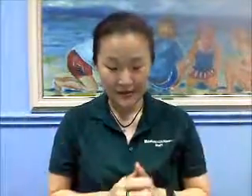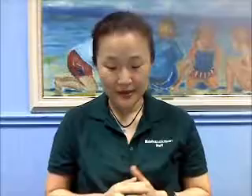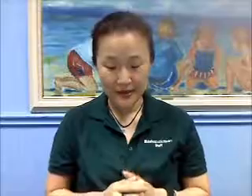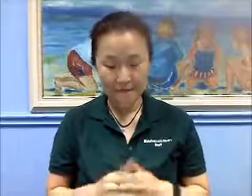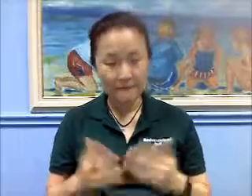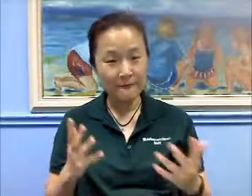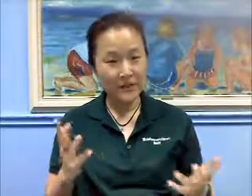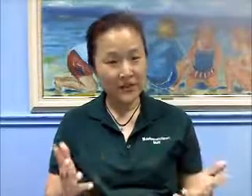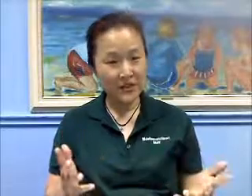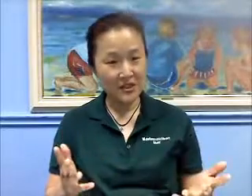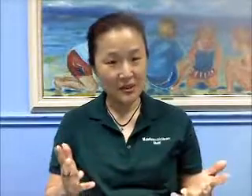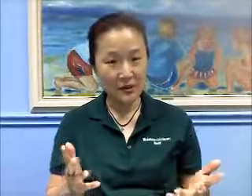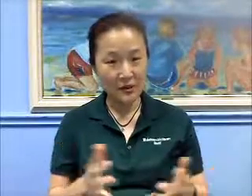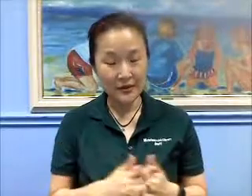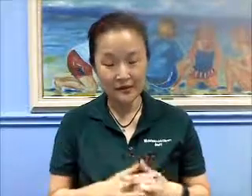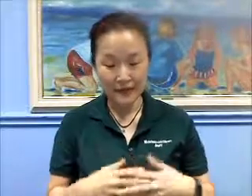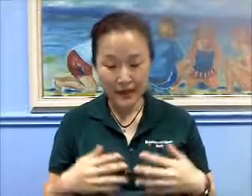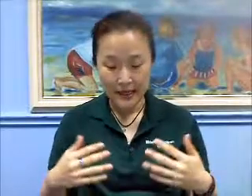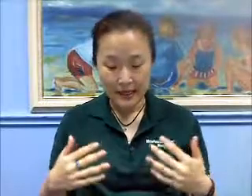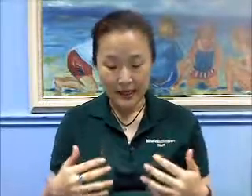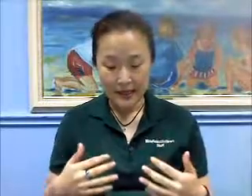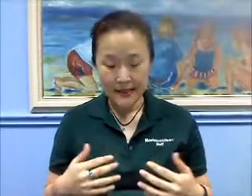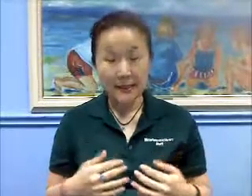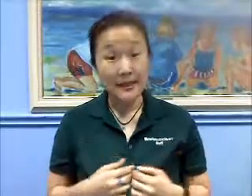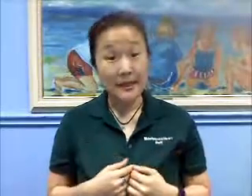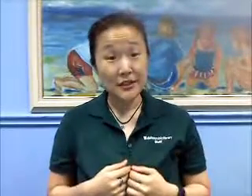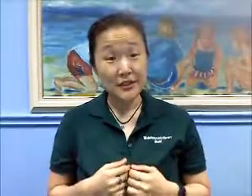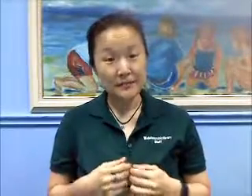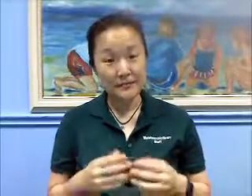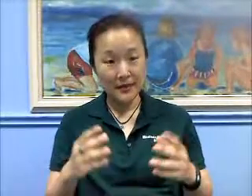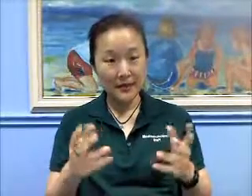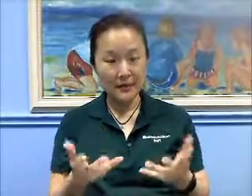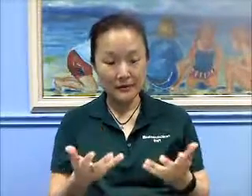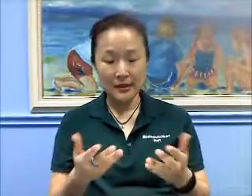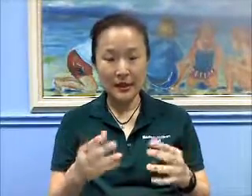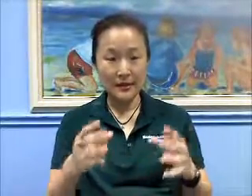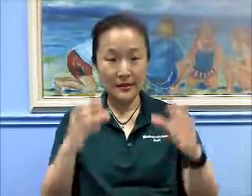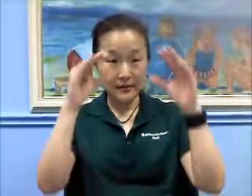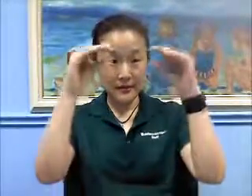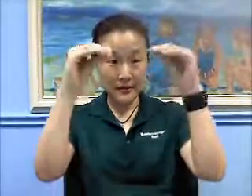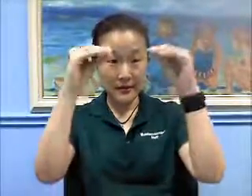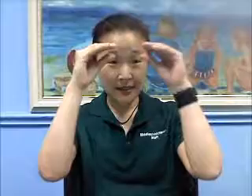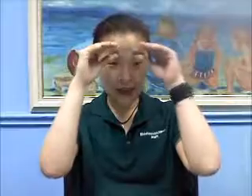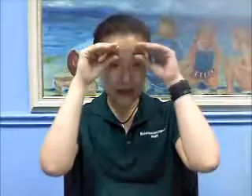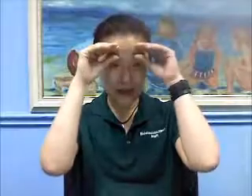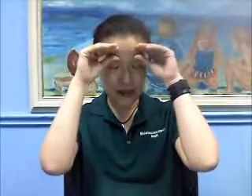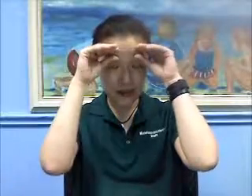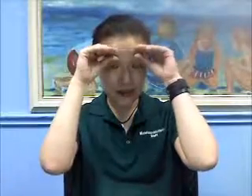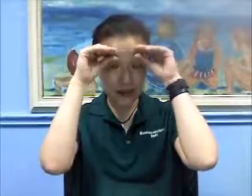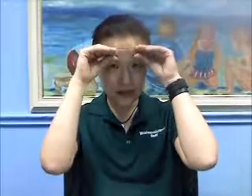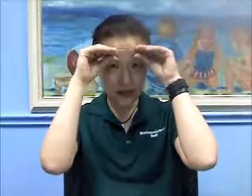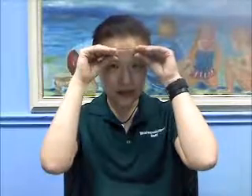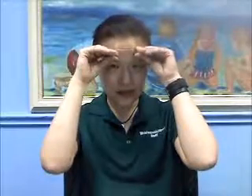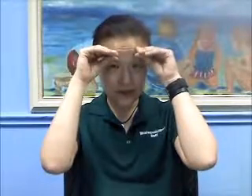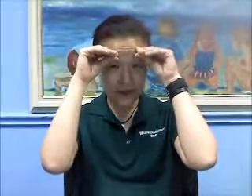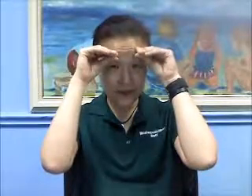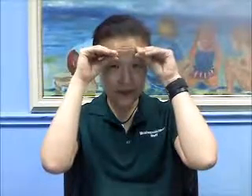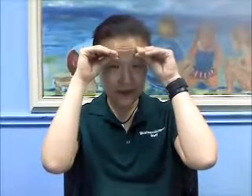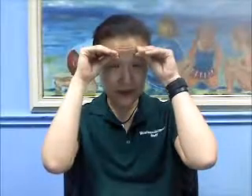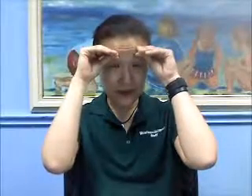So very versatile word. Next is teach. And so you take your two hands like this, and it's like you're taking everything from your